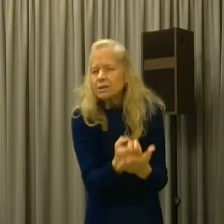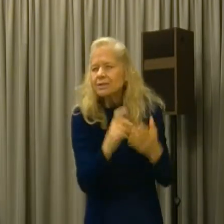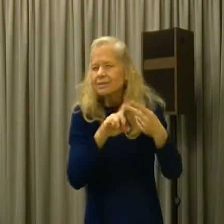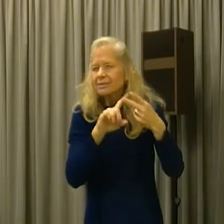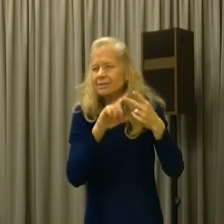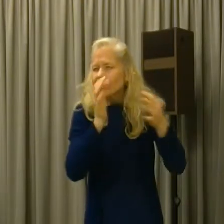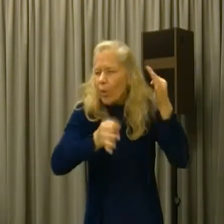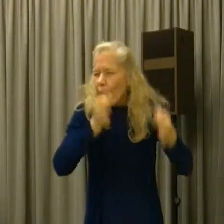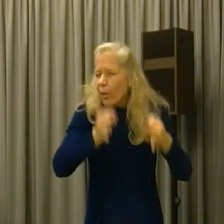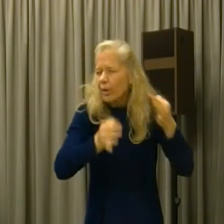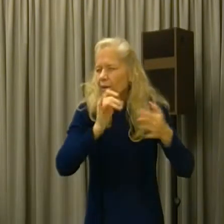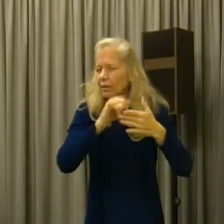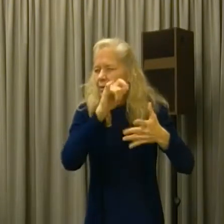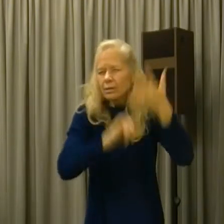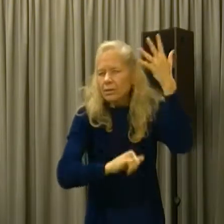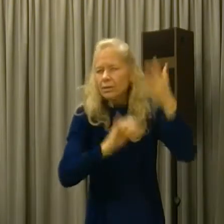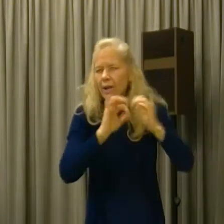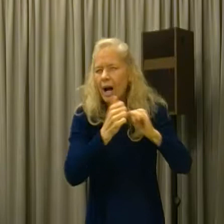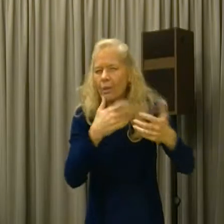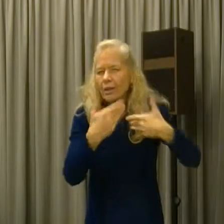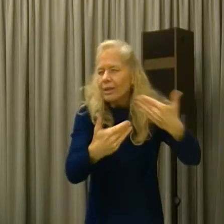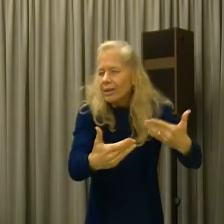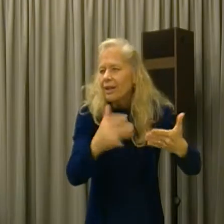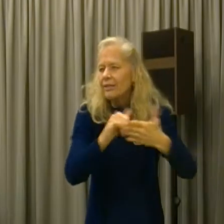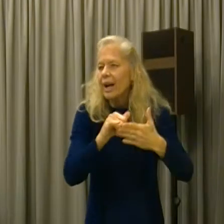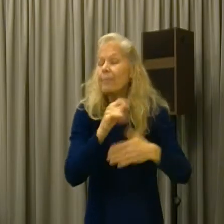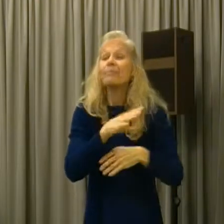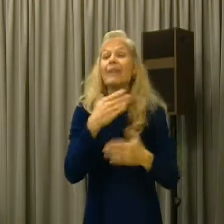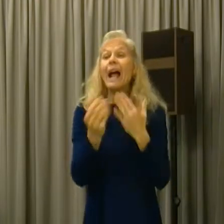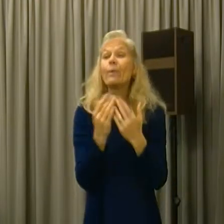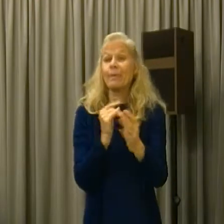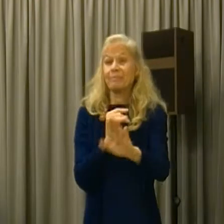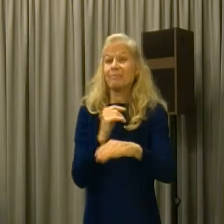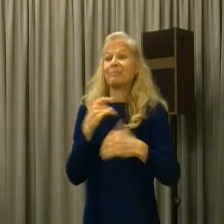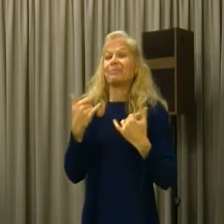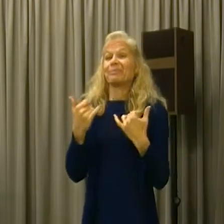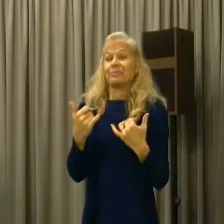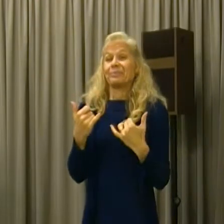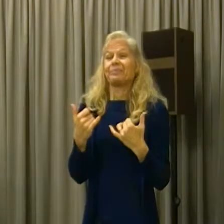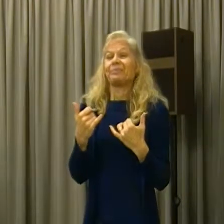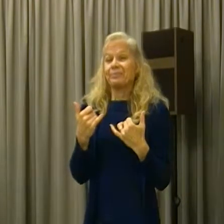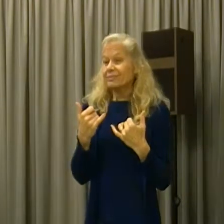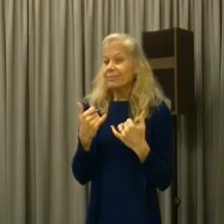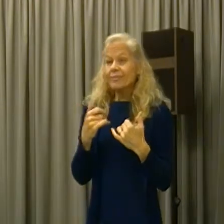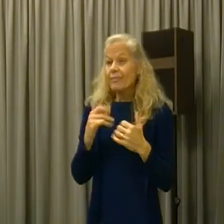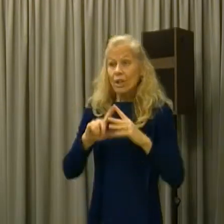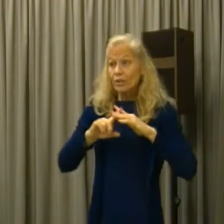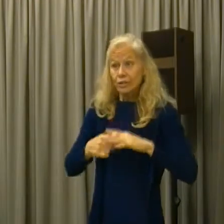used to call them suspect. Maybe that's not politically correct, you know. Now they have a